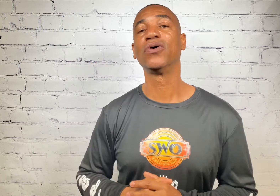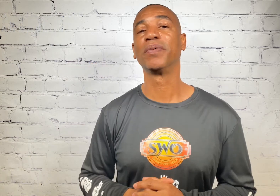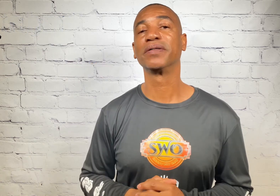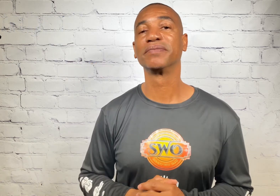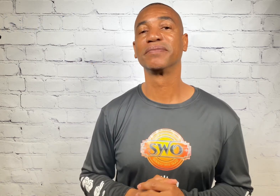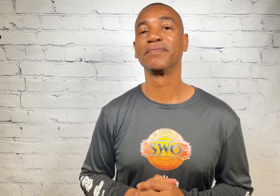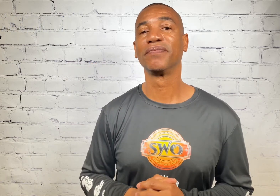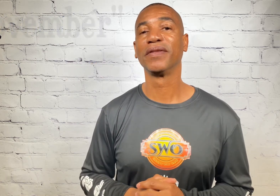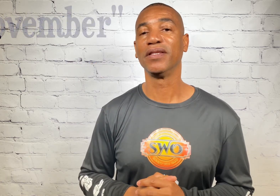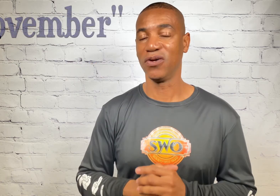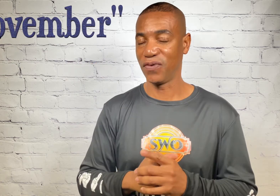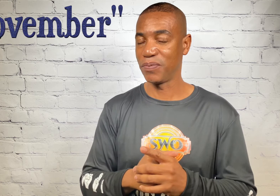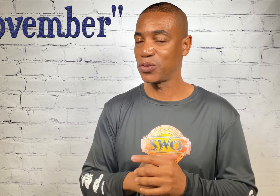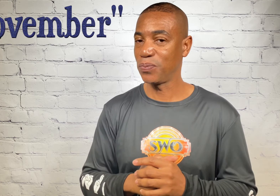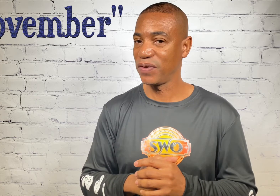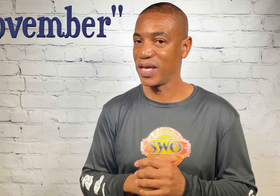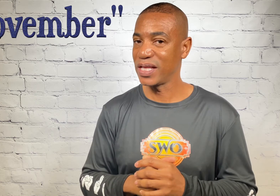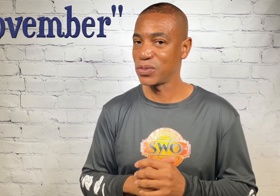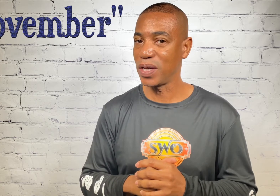October. November is abbreviated as well.